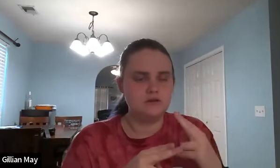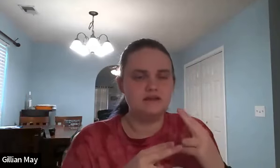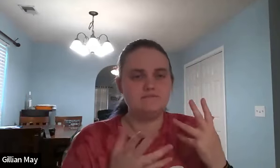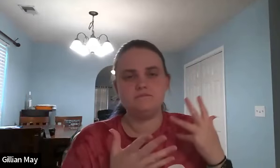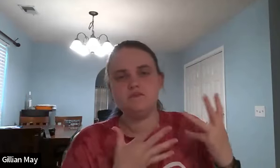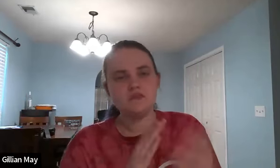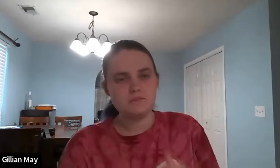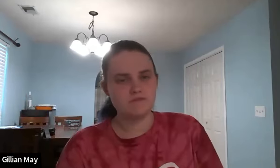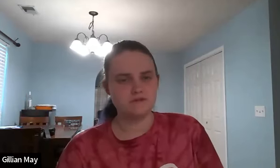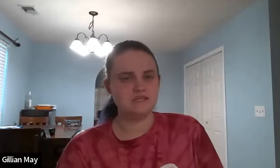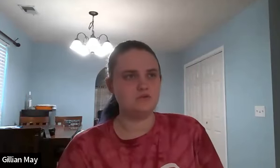like, if you think about it, for example,